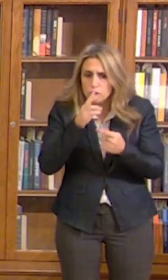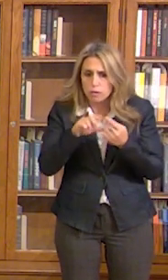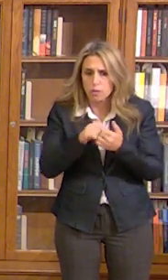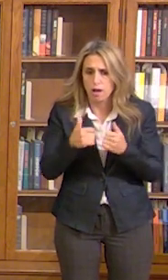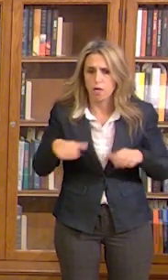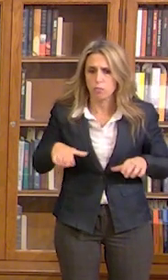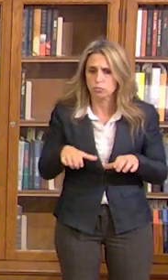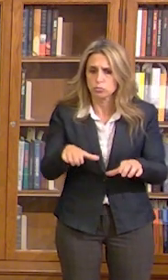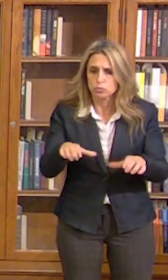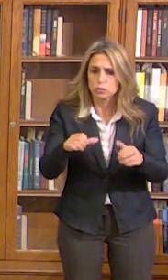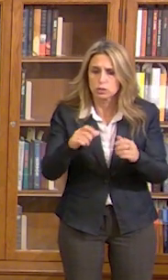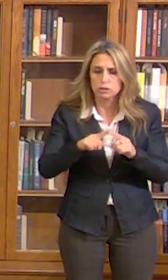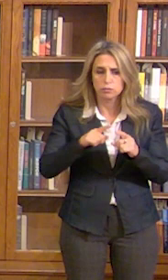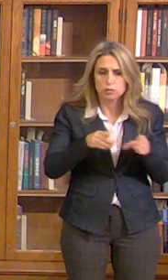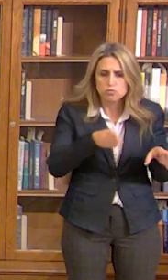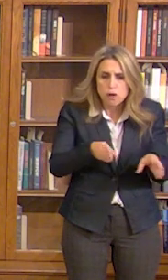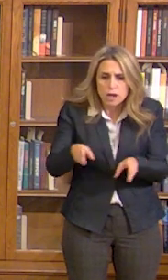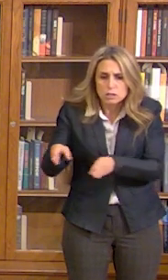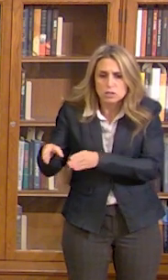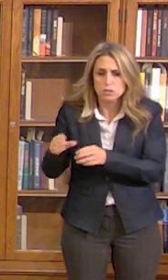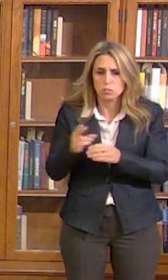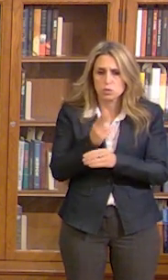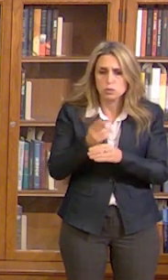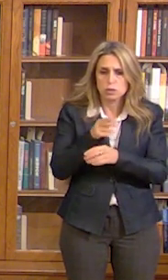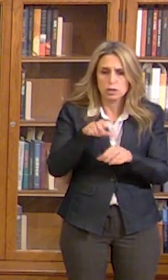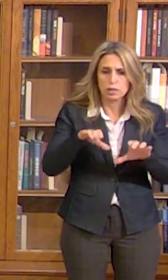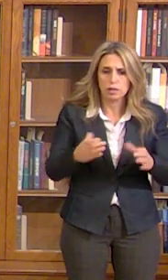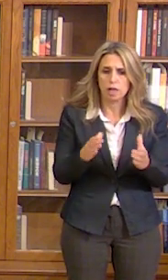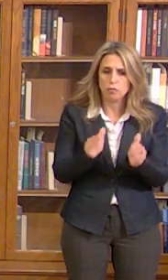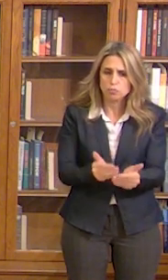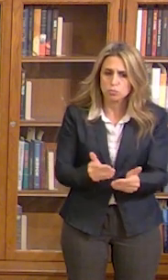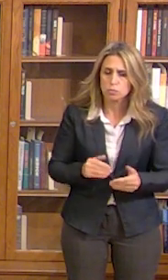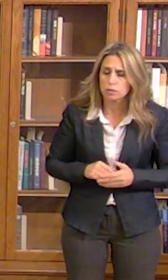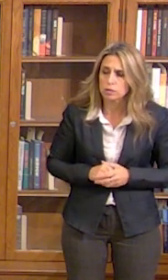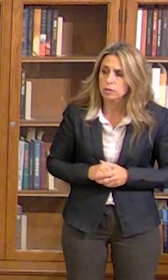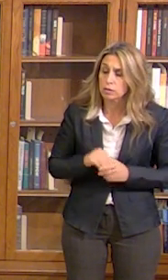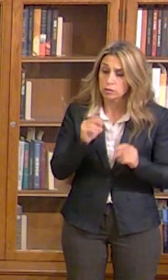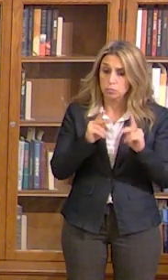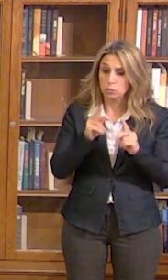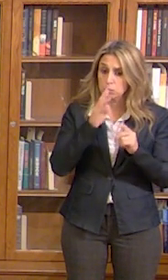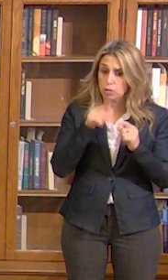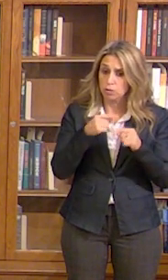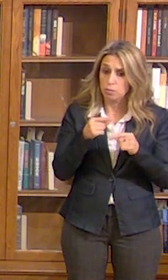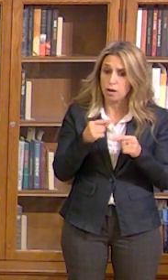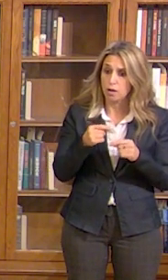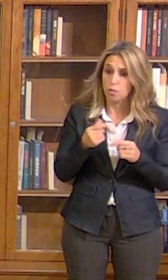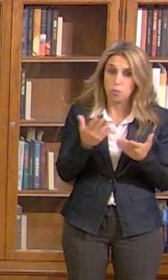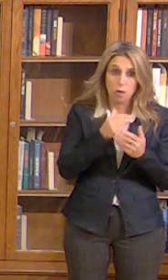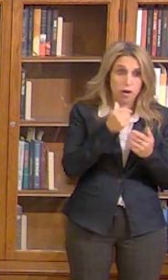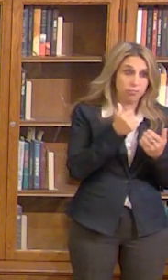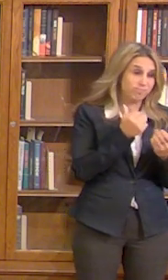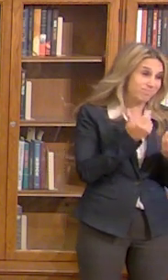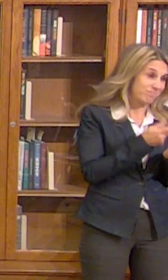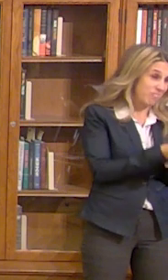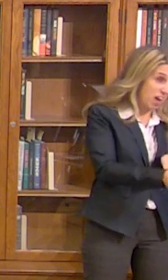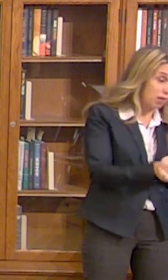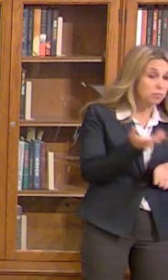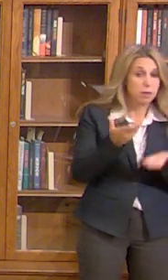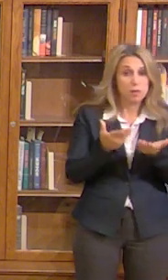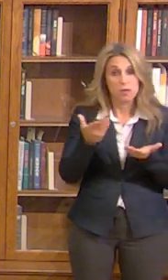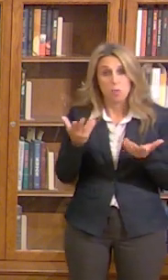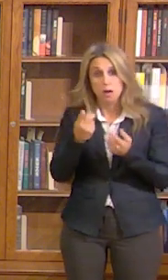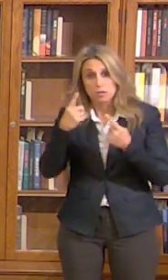be able to talk about strategies that we're using in the classroom and to be able to talk about what didn't work also is also